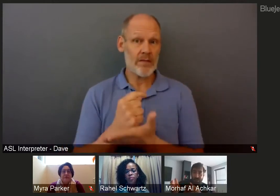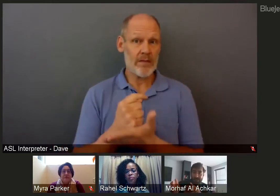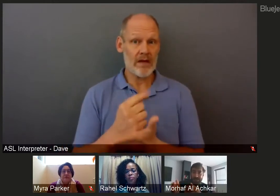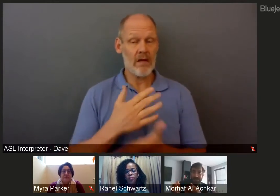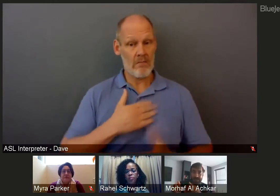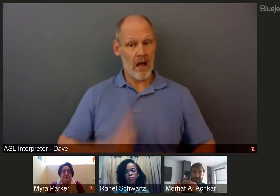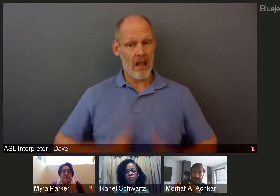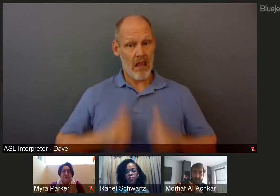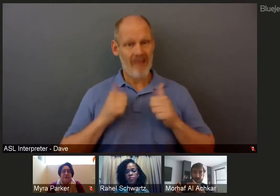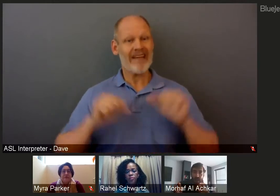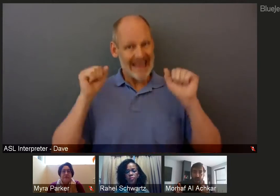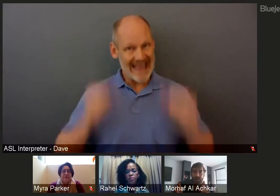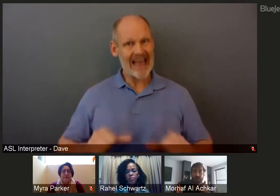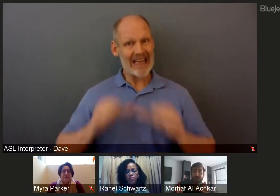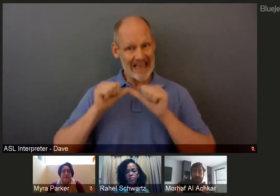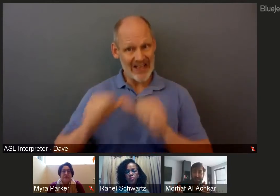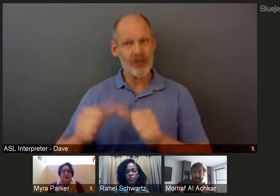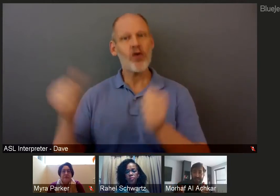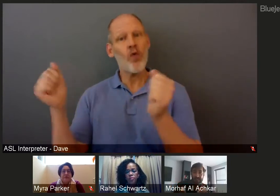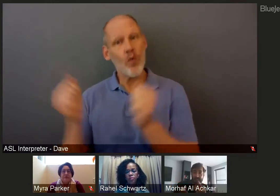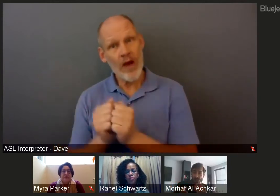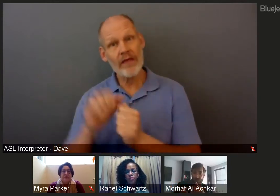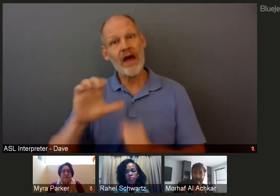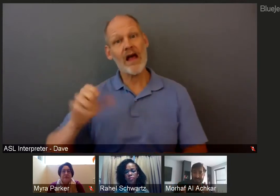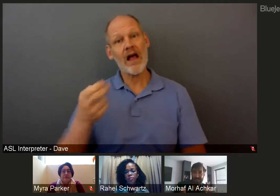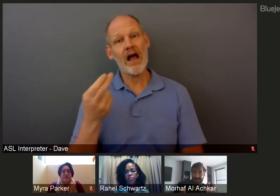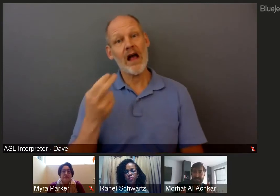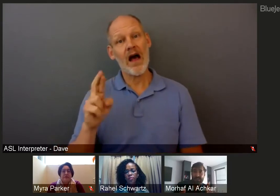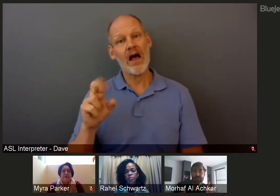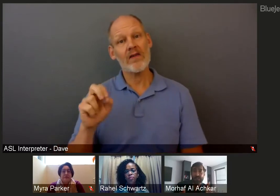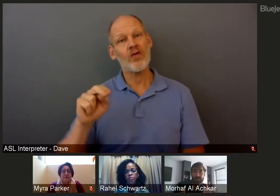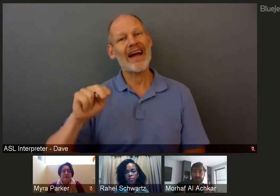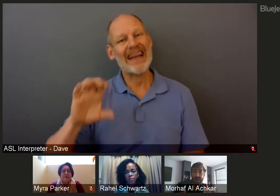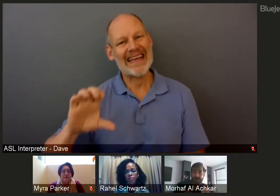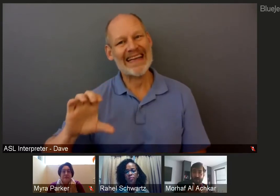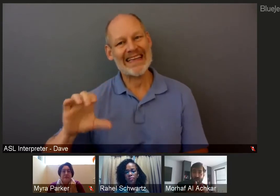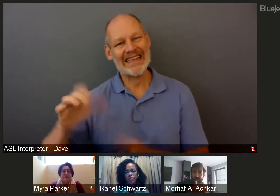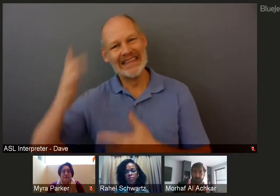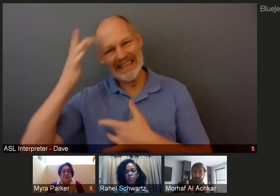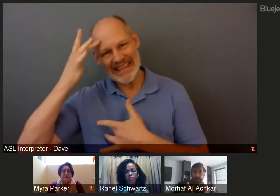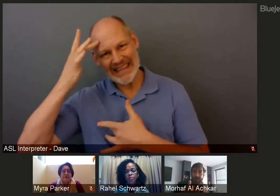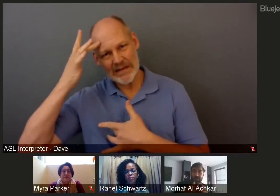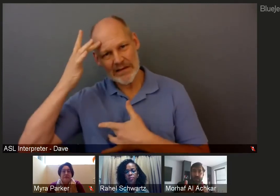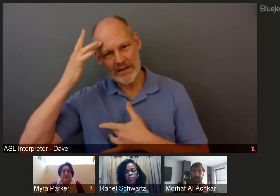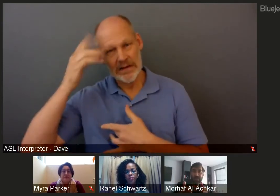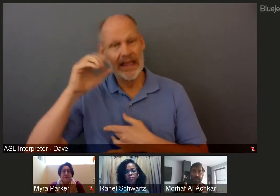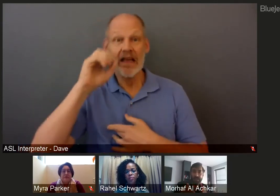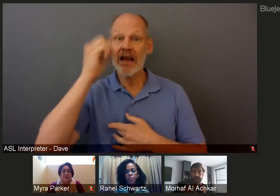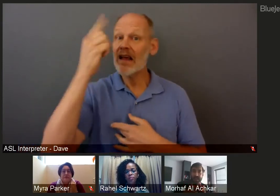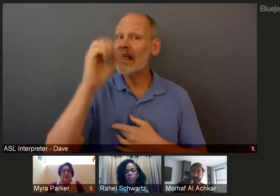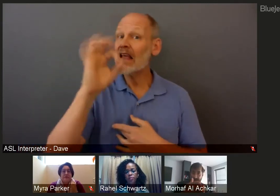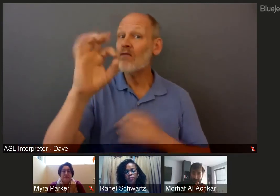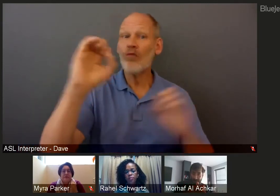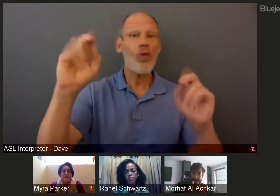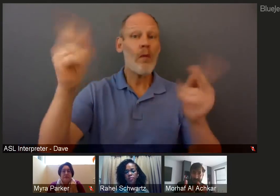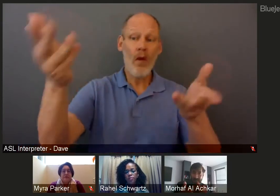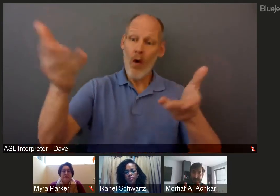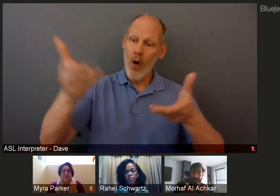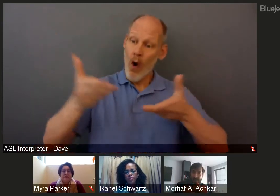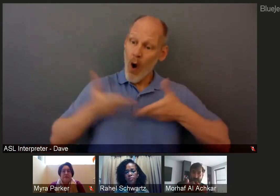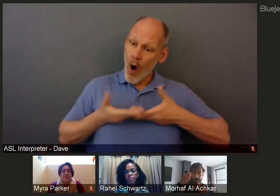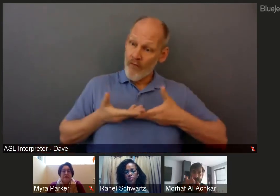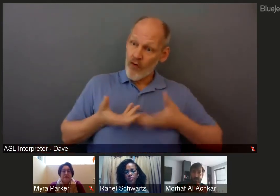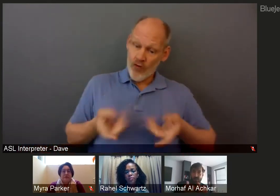as a chronic disease. If you're not offered that test, you're less likely to survive. You're going to live with this as an